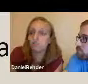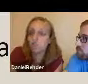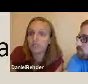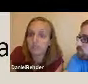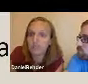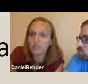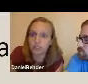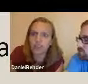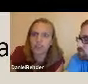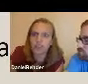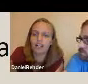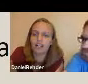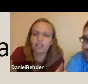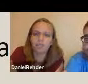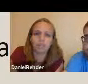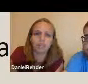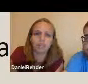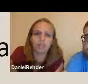say we were successful.